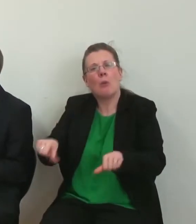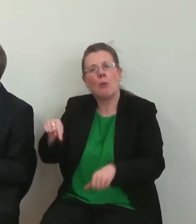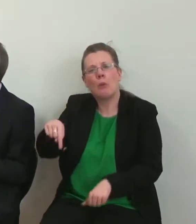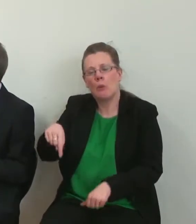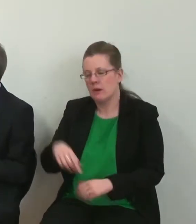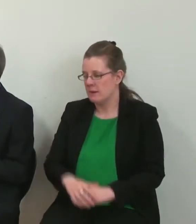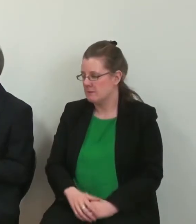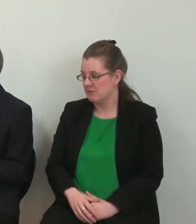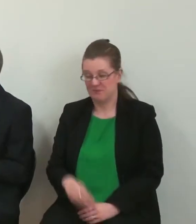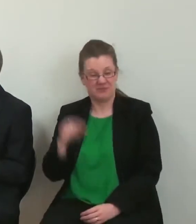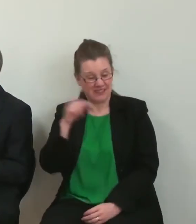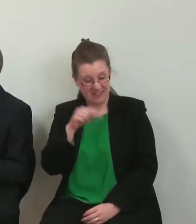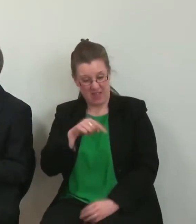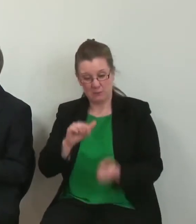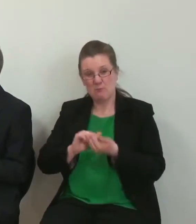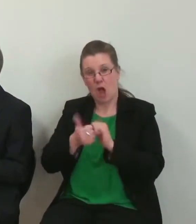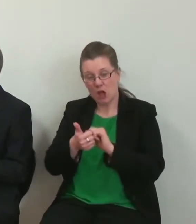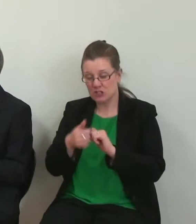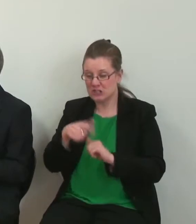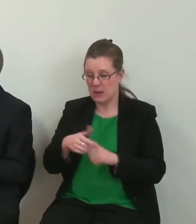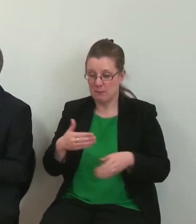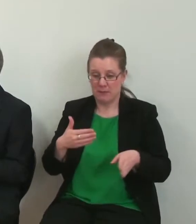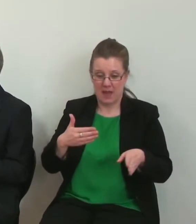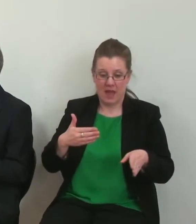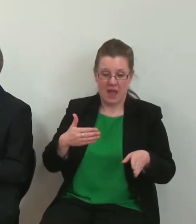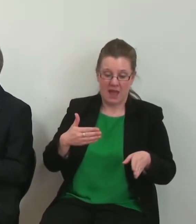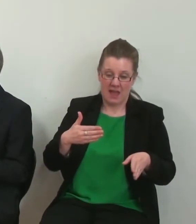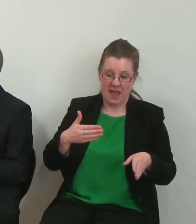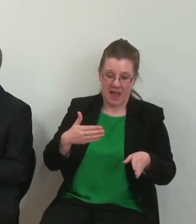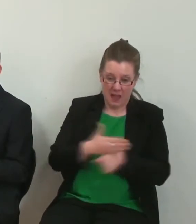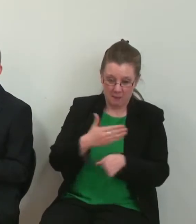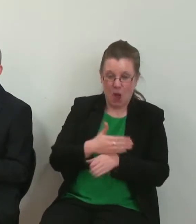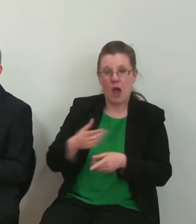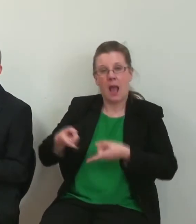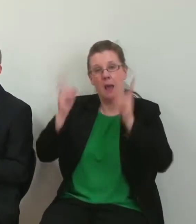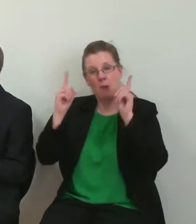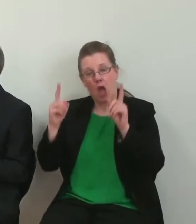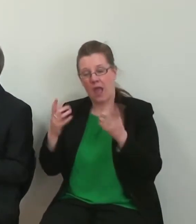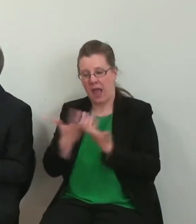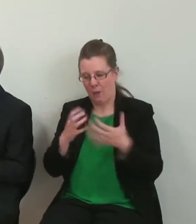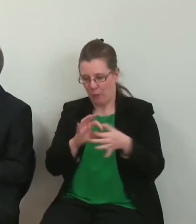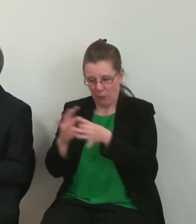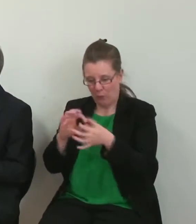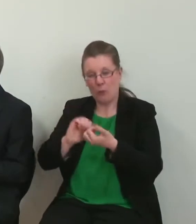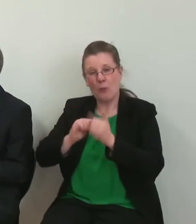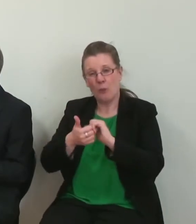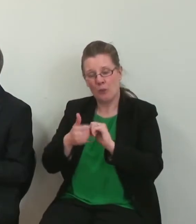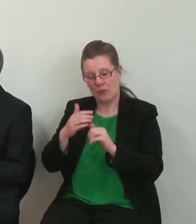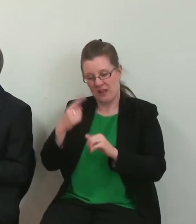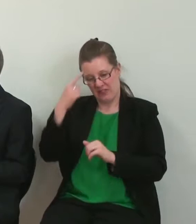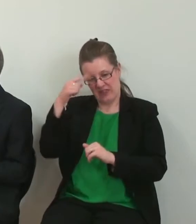Okay. And it's that partnership between employer and employee, but really thinking about Yeah. Jasmine,